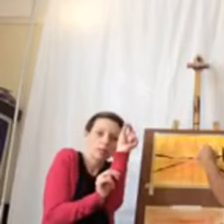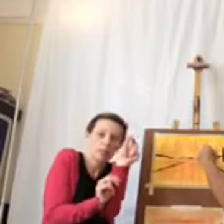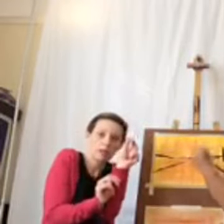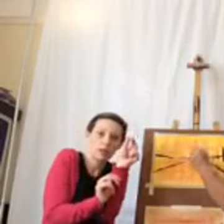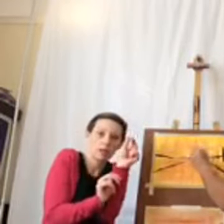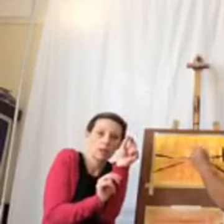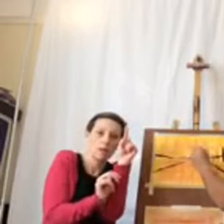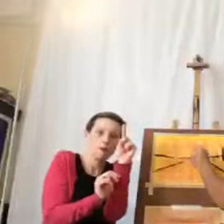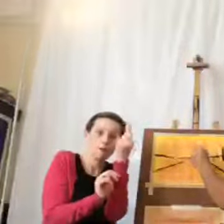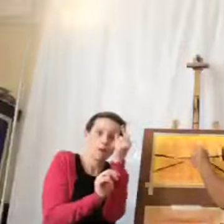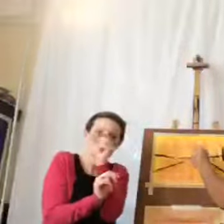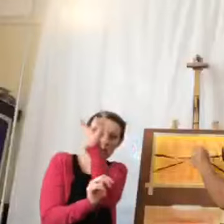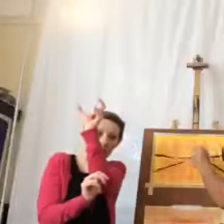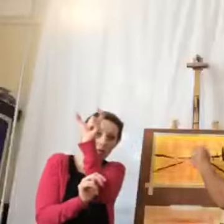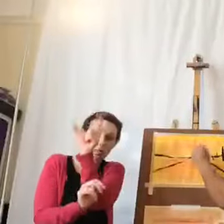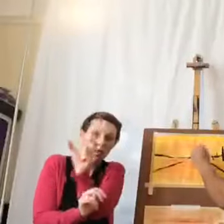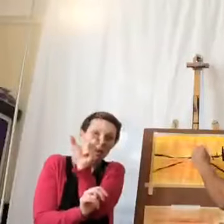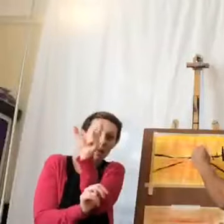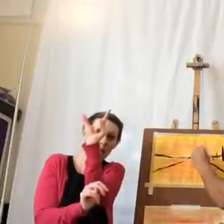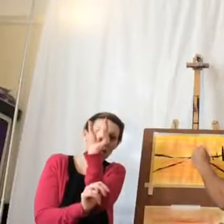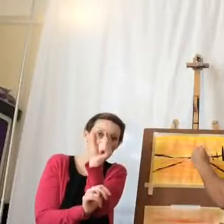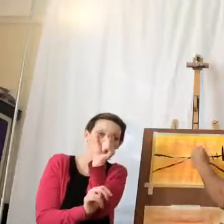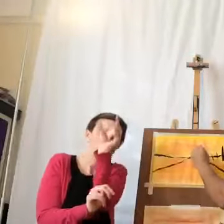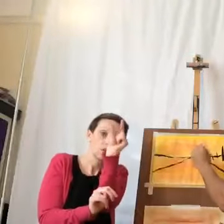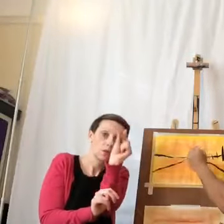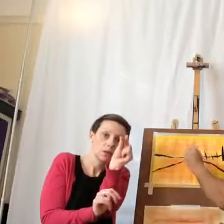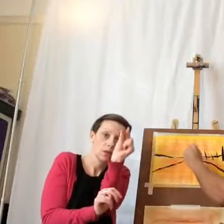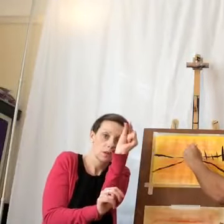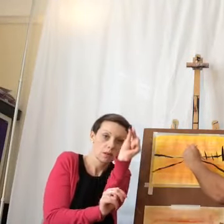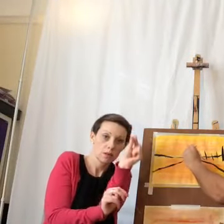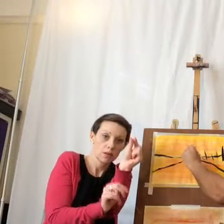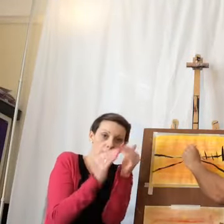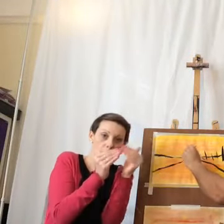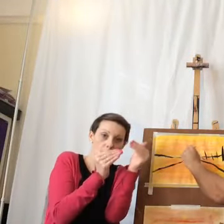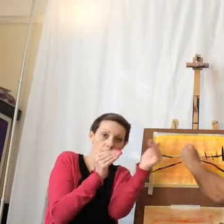couple out. They can get smaller, they go away.